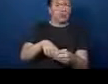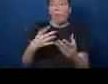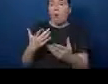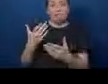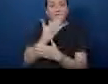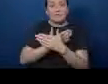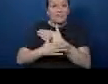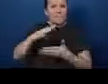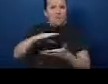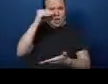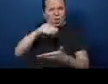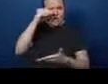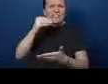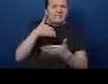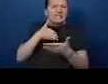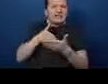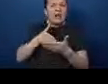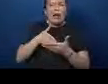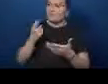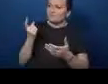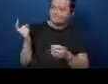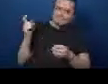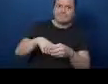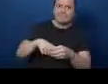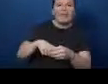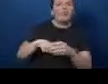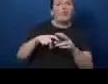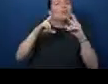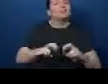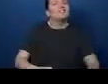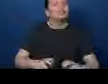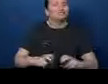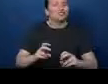with disabilities, in research. So